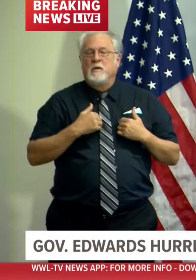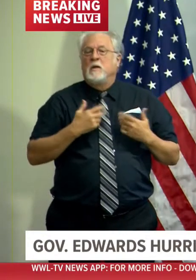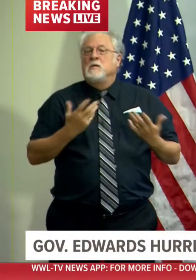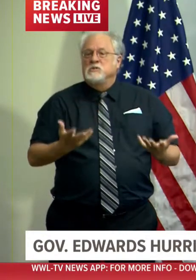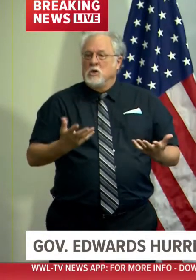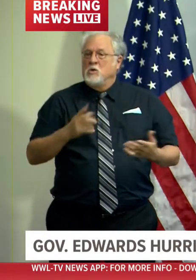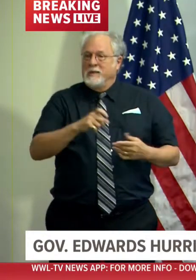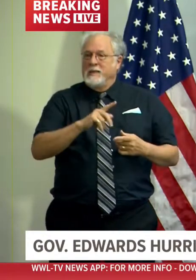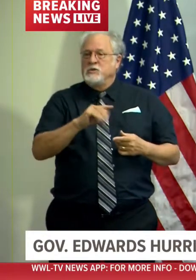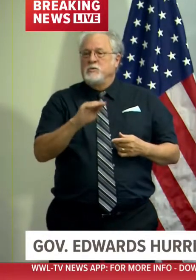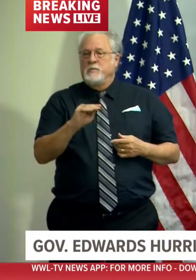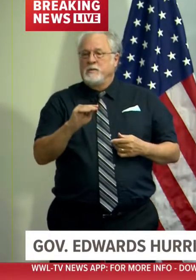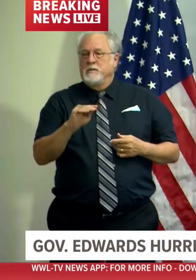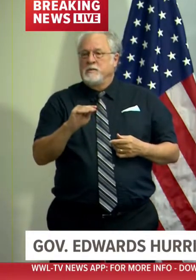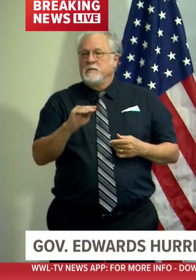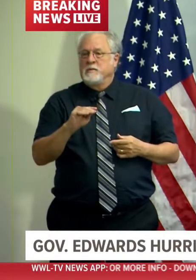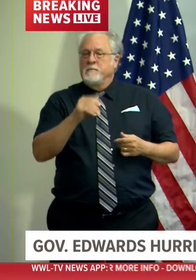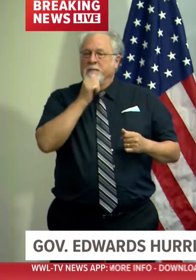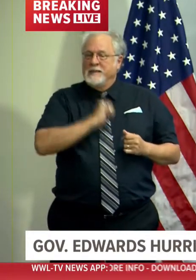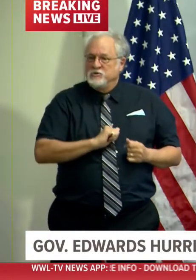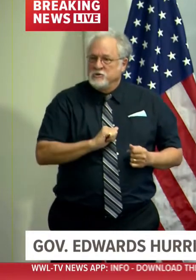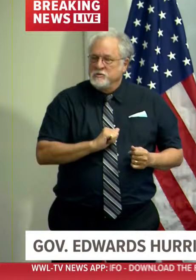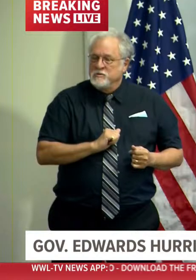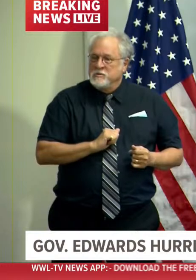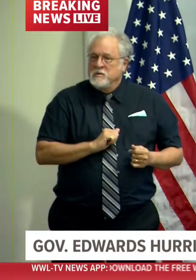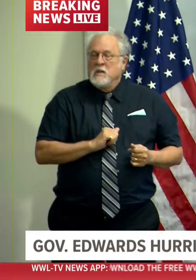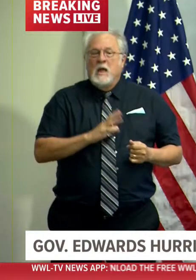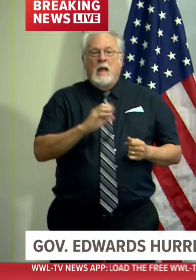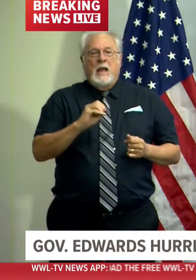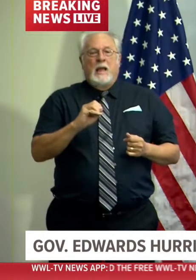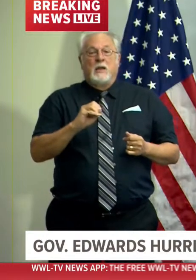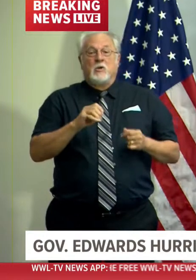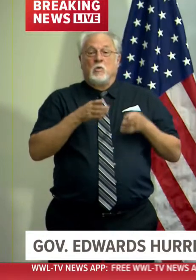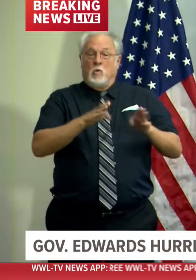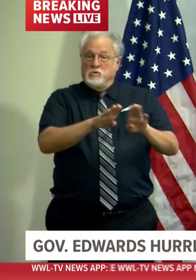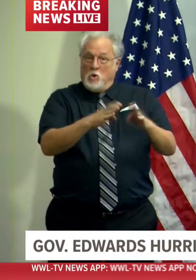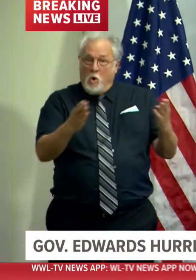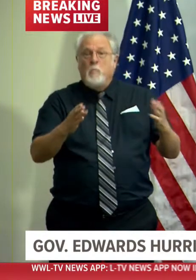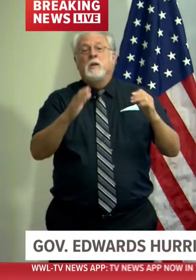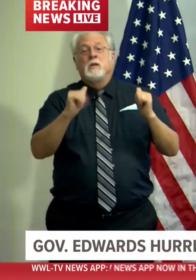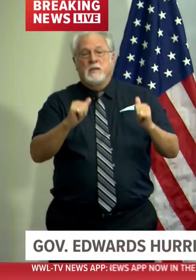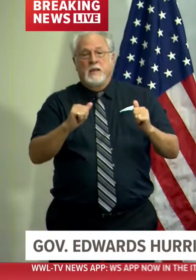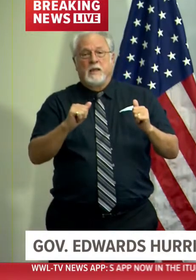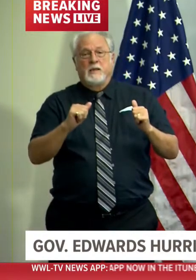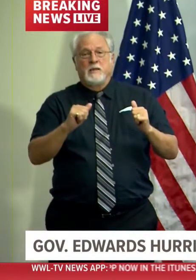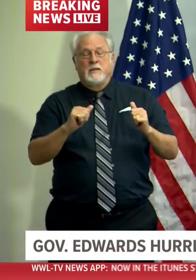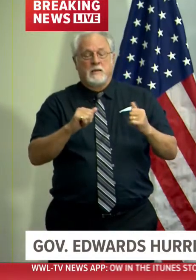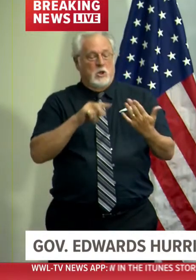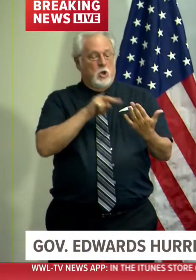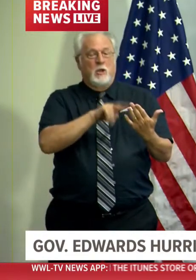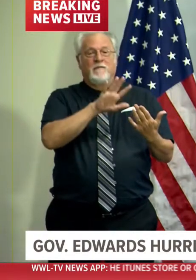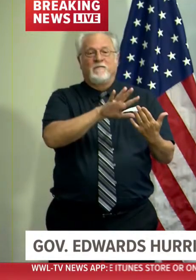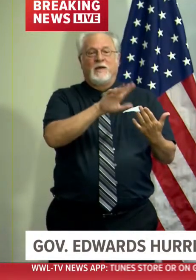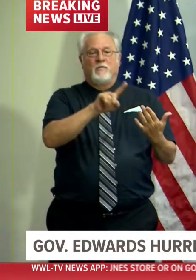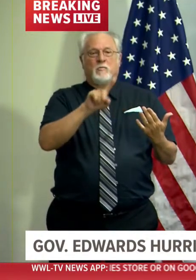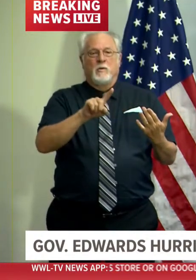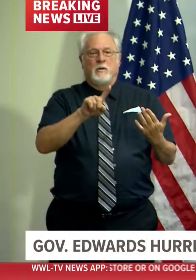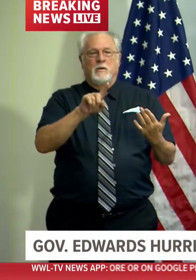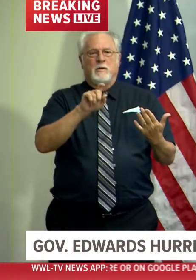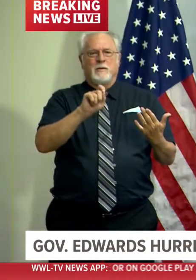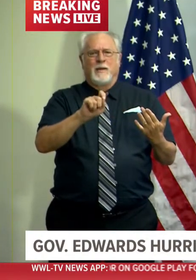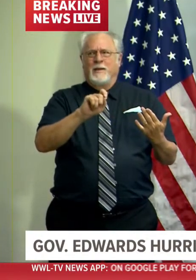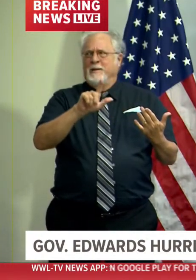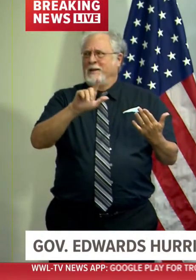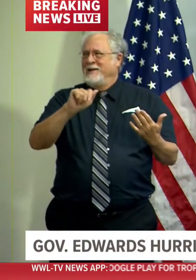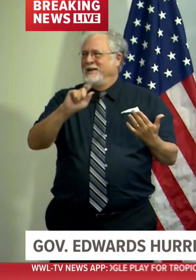so we do need to be patient, and as roads open, you can go to 511 LA. What